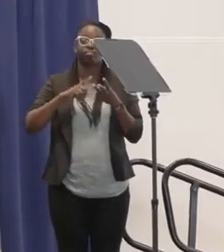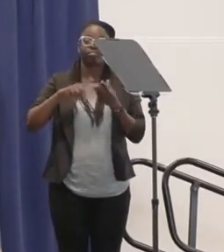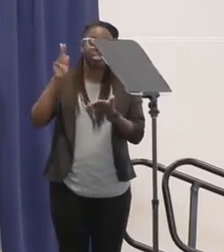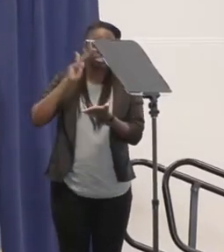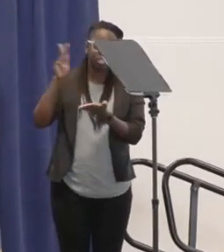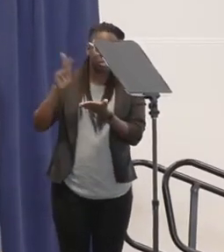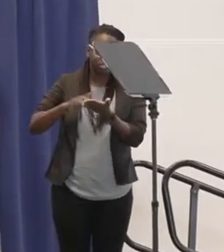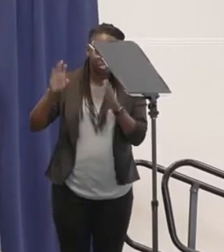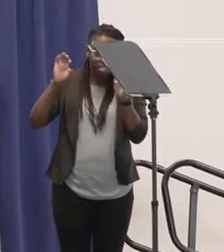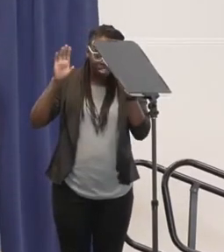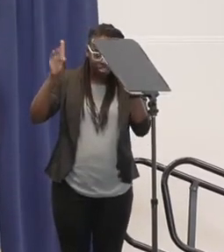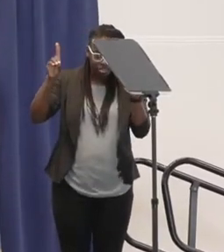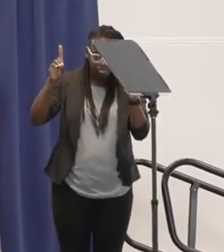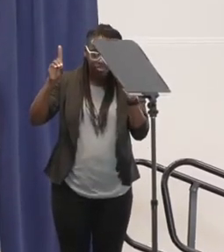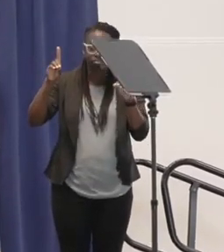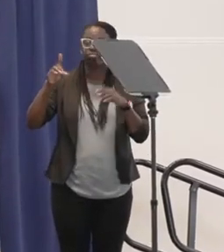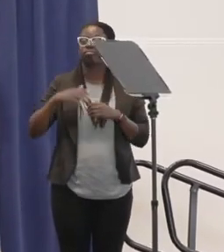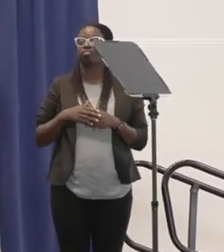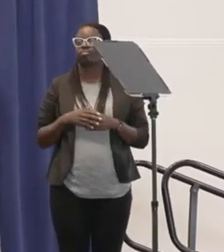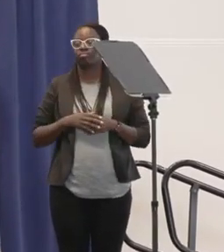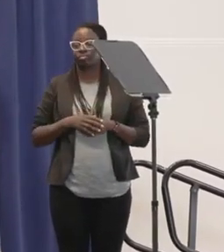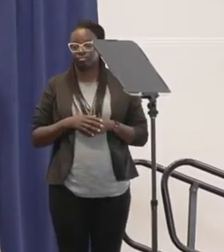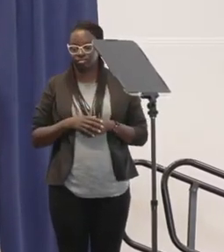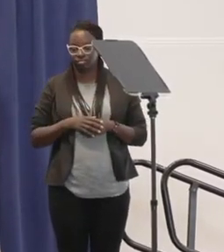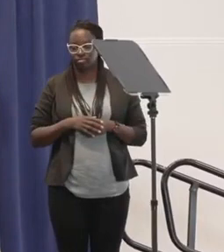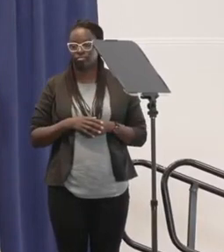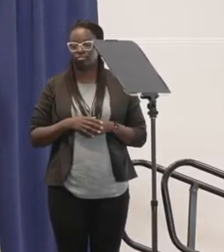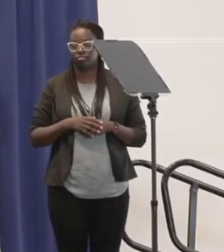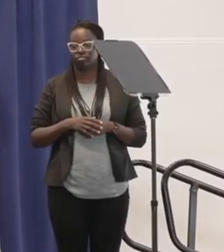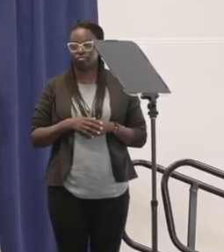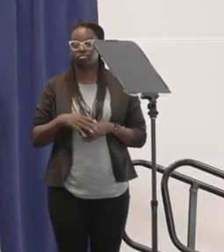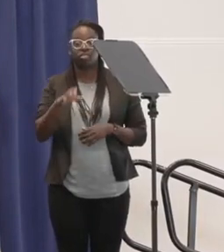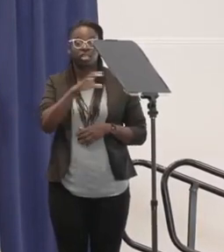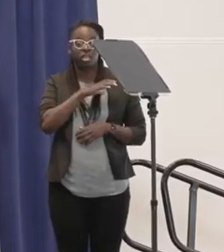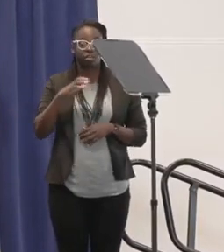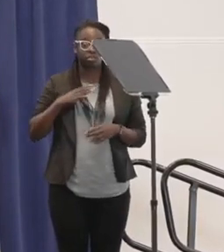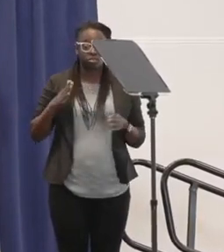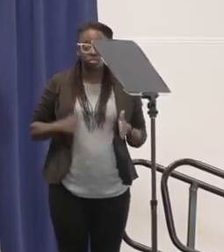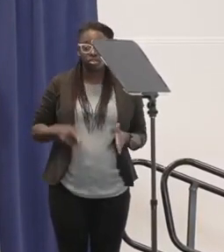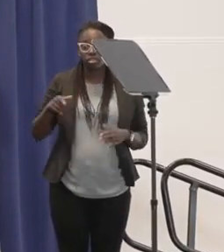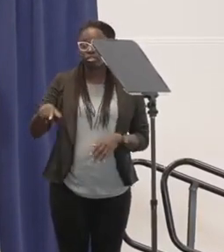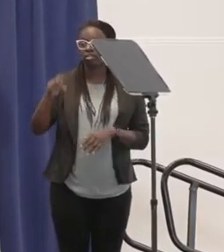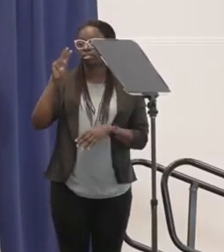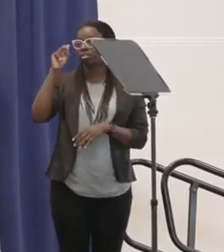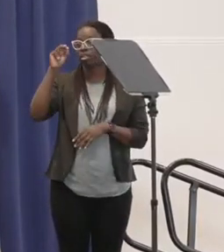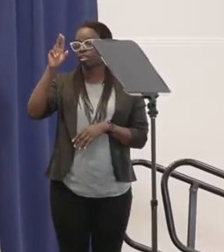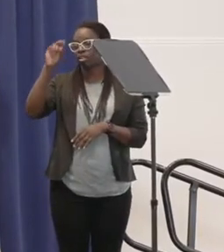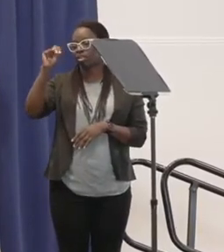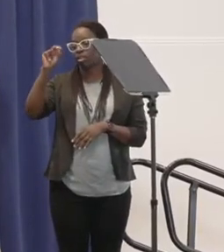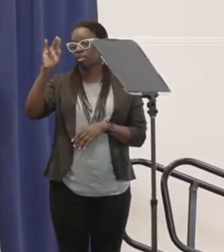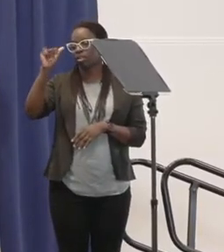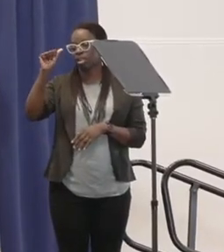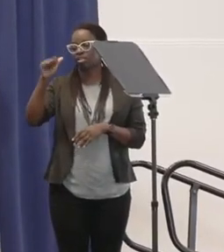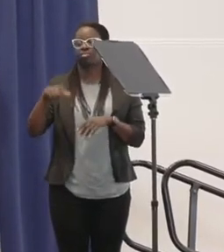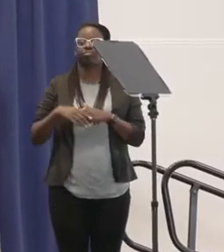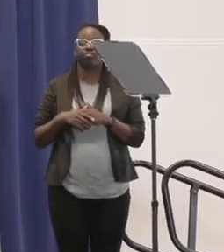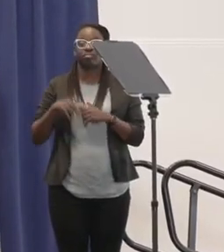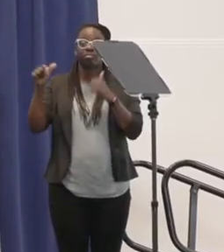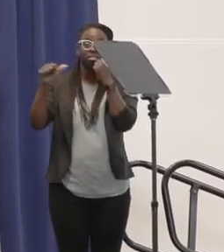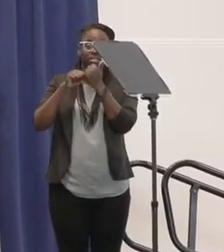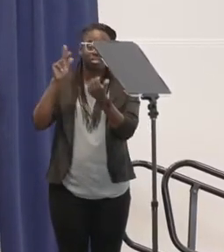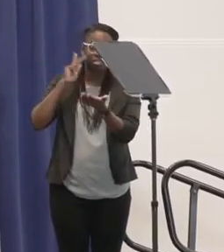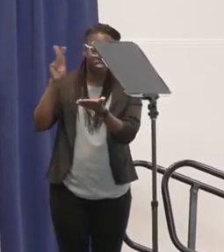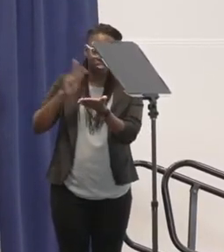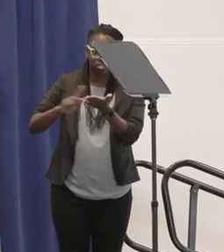Tutwiler, Commissioner Noe Ortega, Assistant Secretary Catherine Lemon.